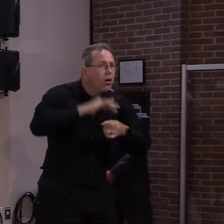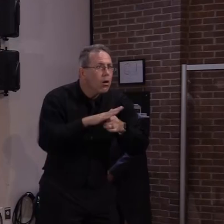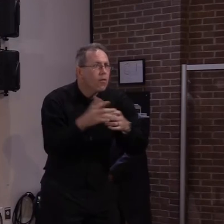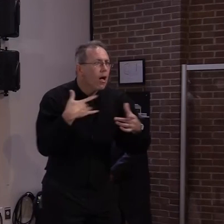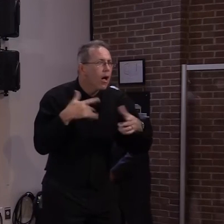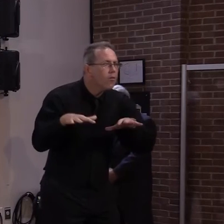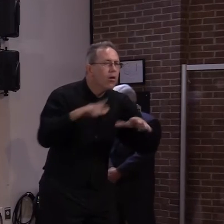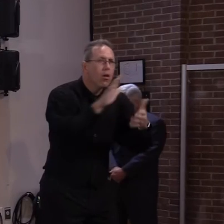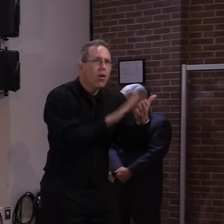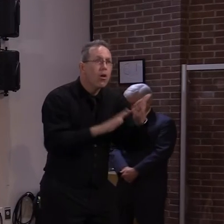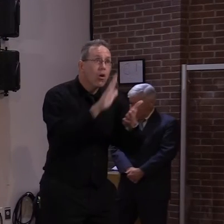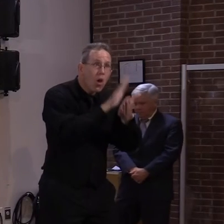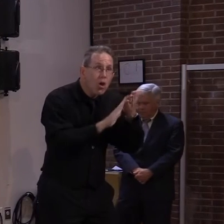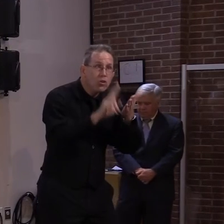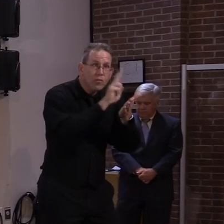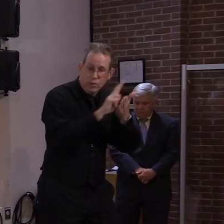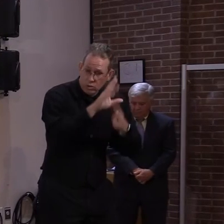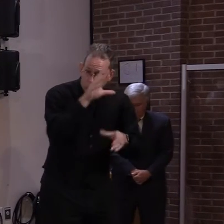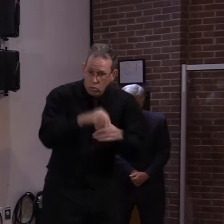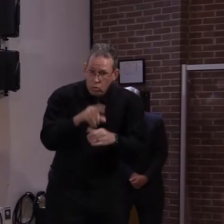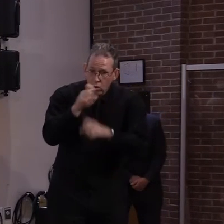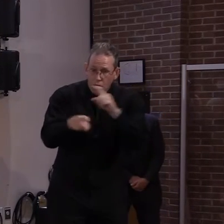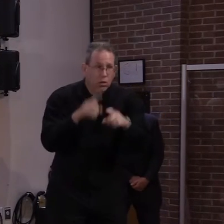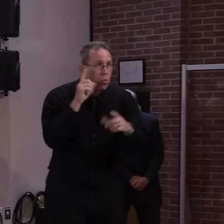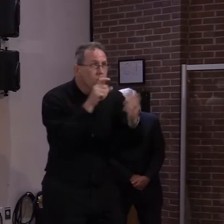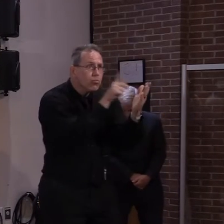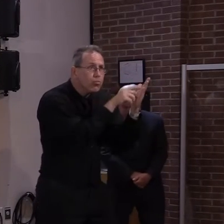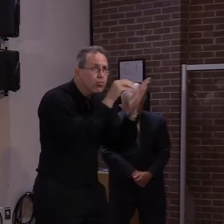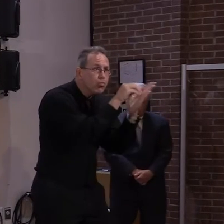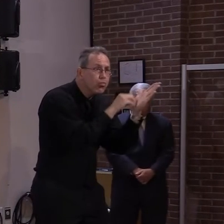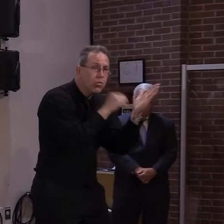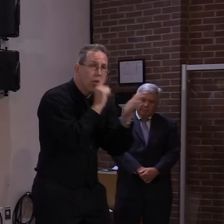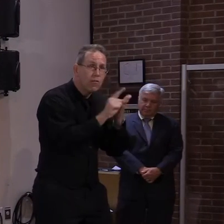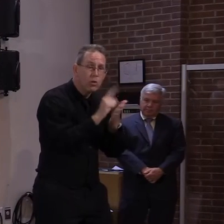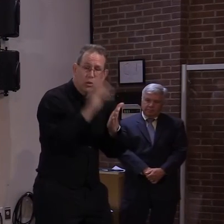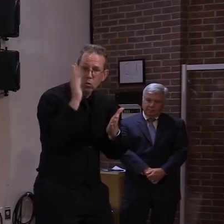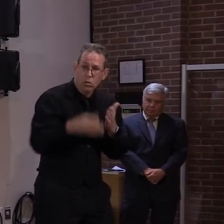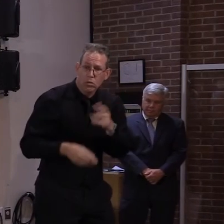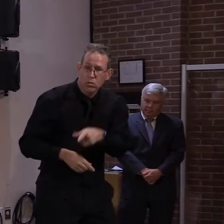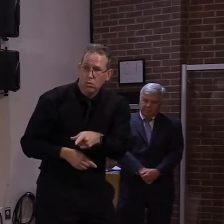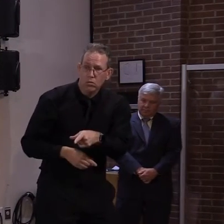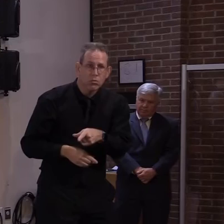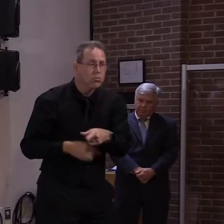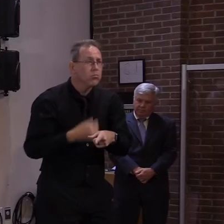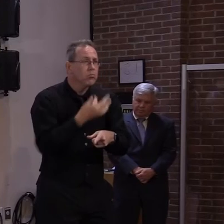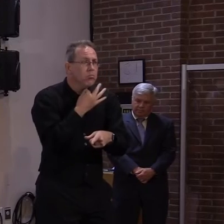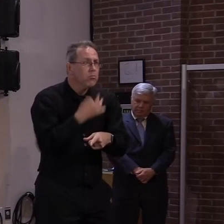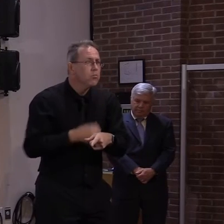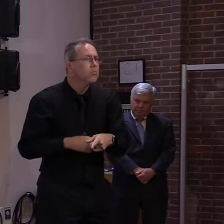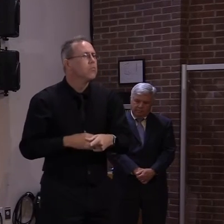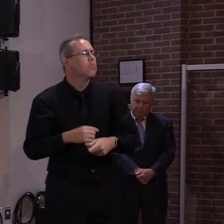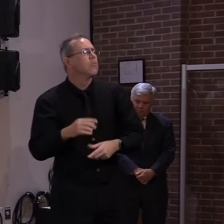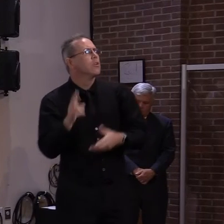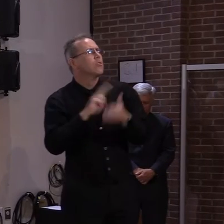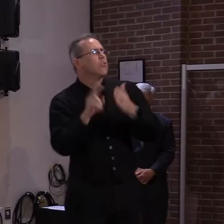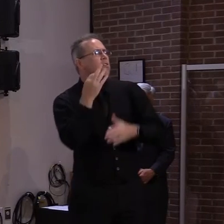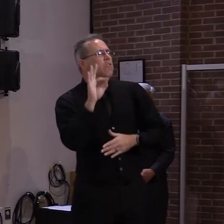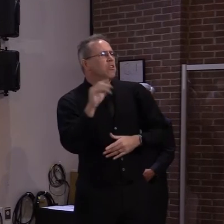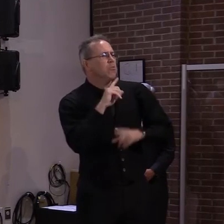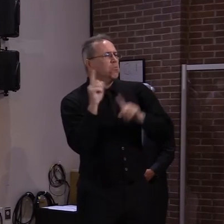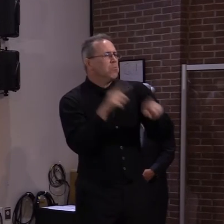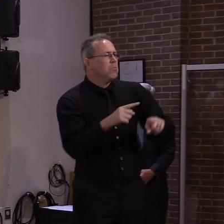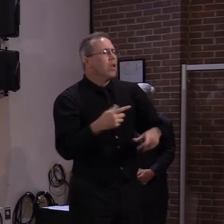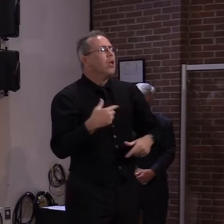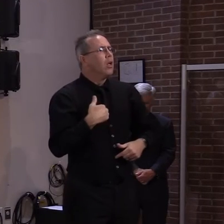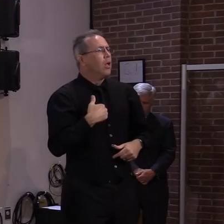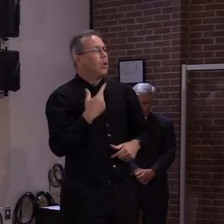voluntary surveillance testing program. But we haven't discussed the reporting aspects yet. but certainly I think our intention is to have a really good understanding